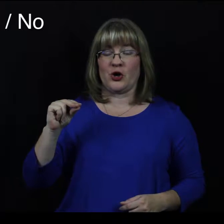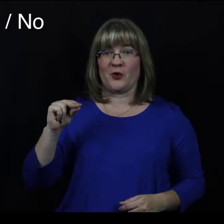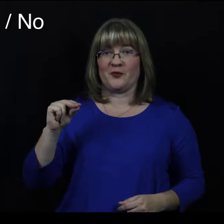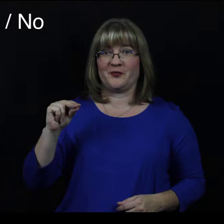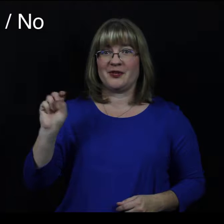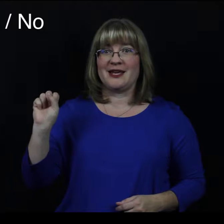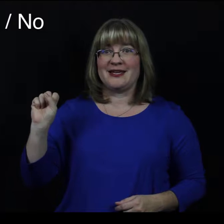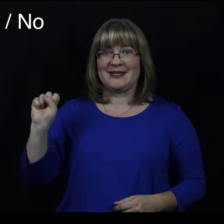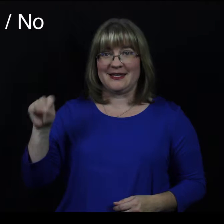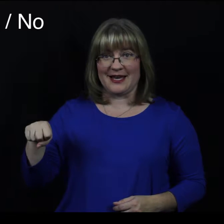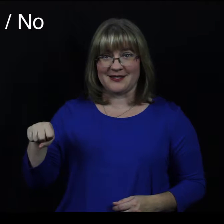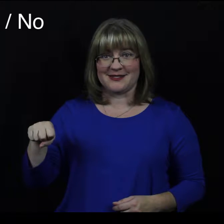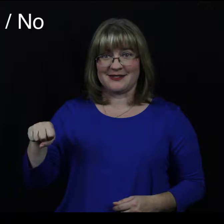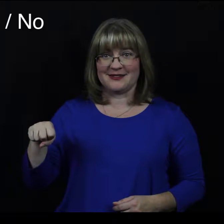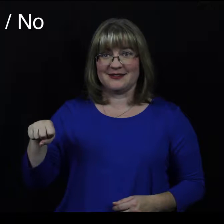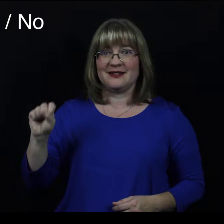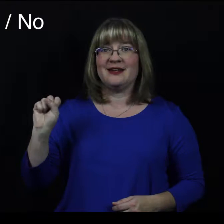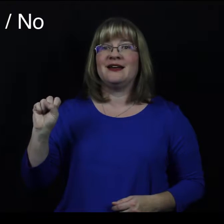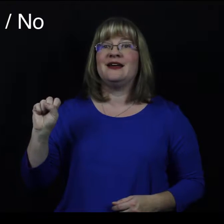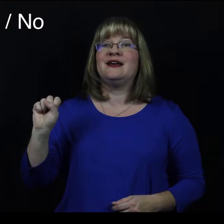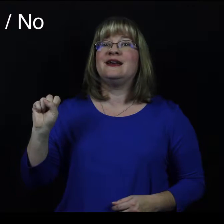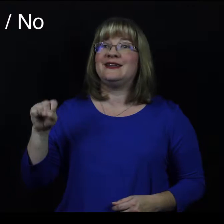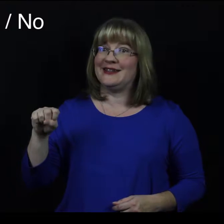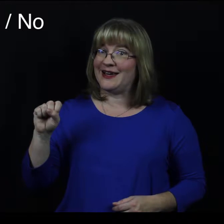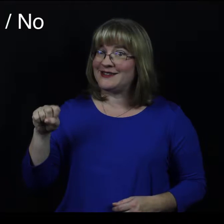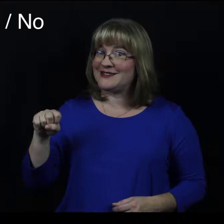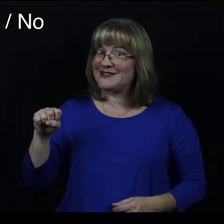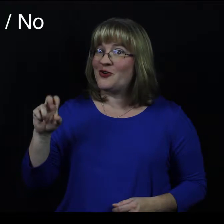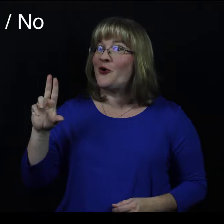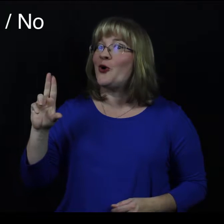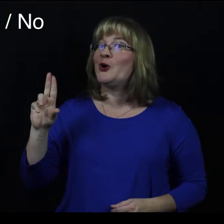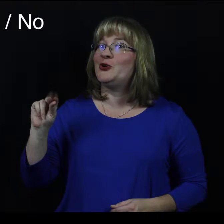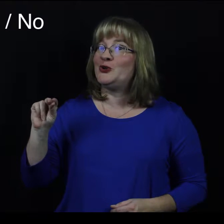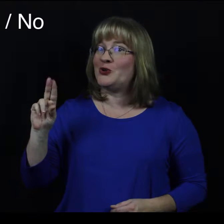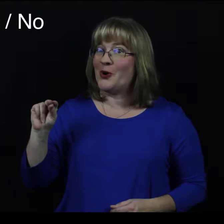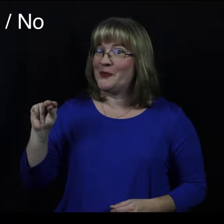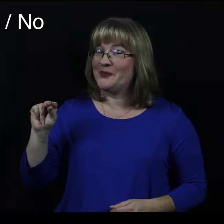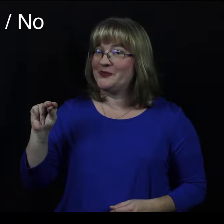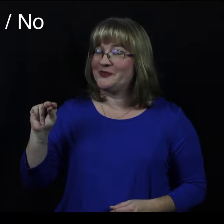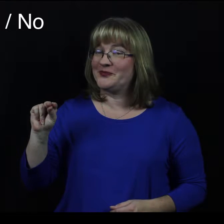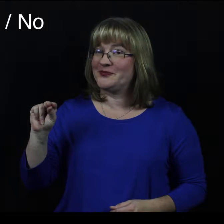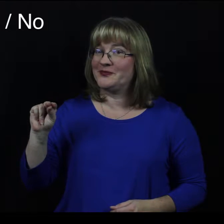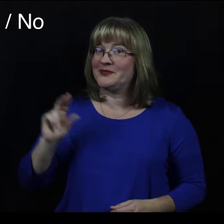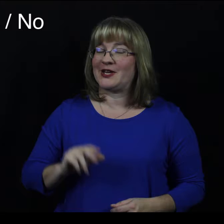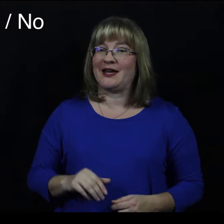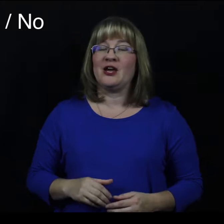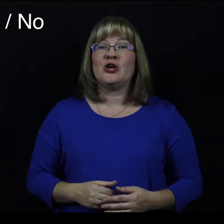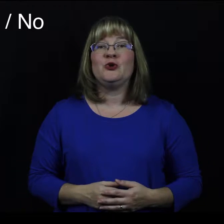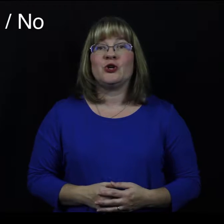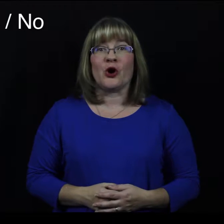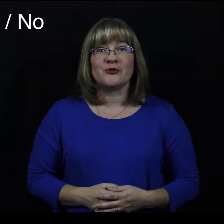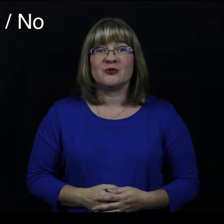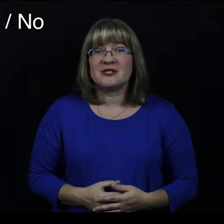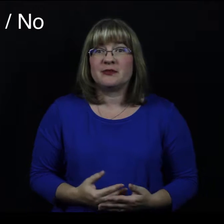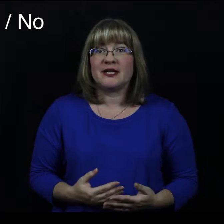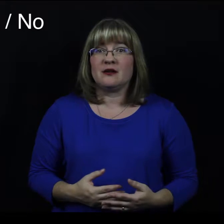No. Yes, yes, or no. Okay. You can also simply